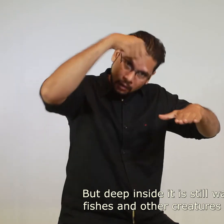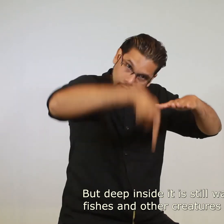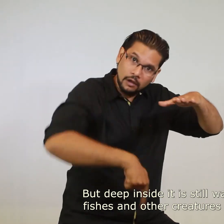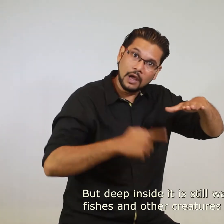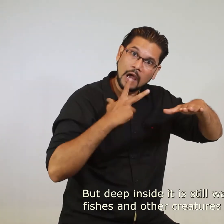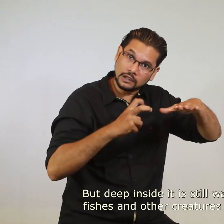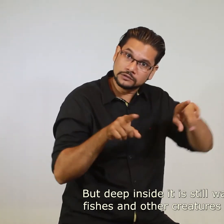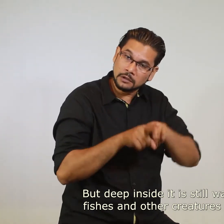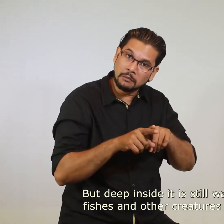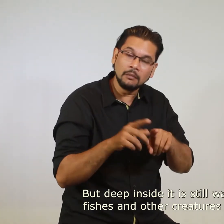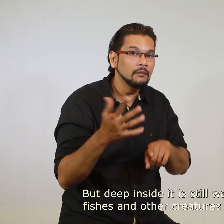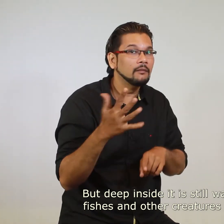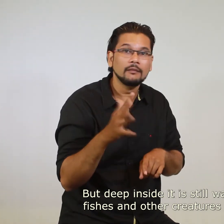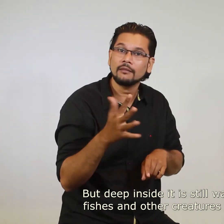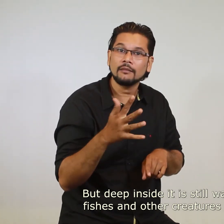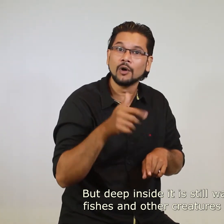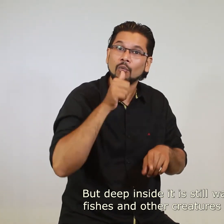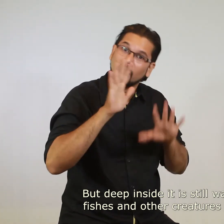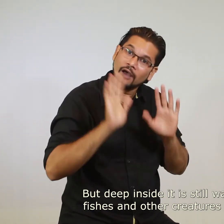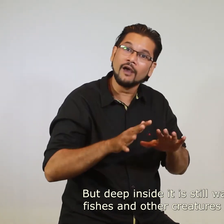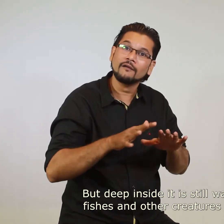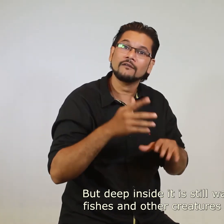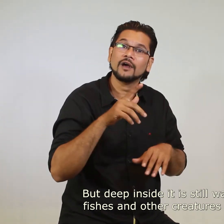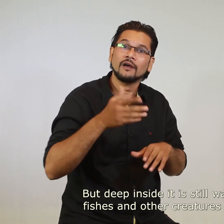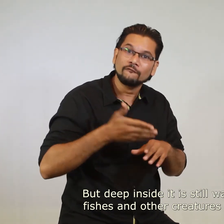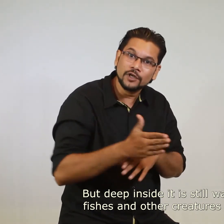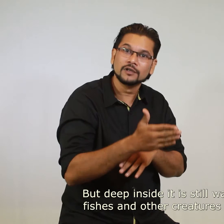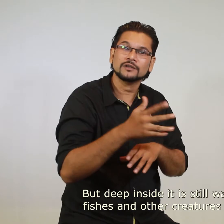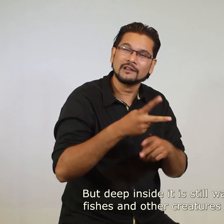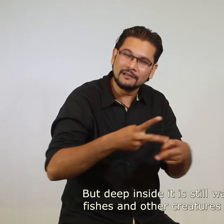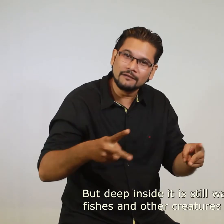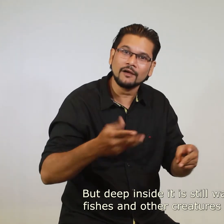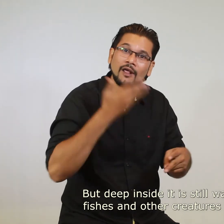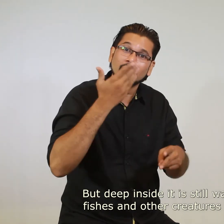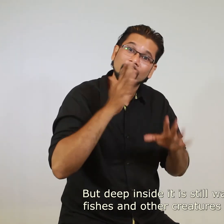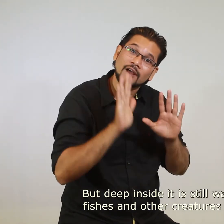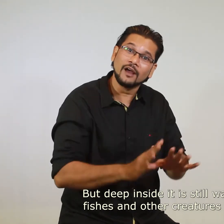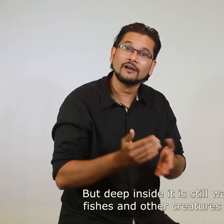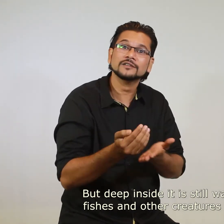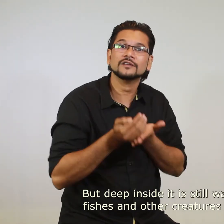But deep inside, it's still water, where fish and other creatures live